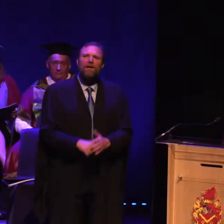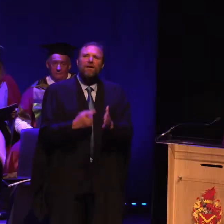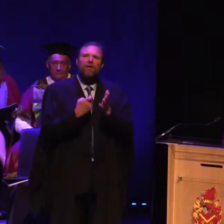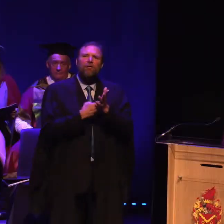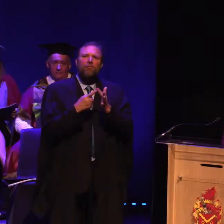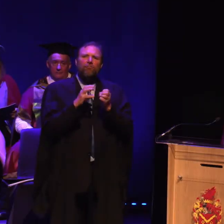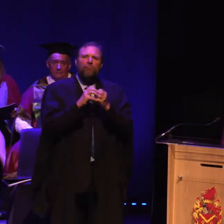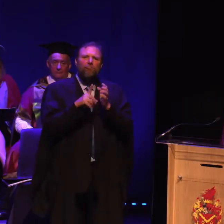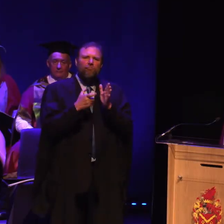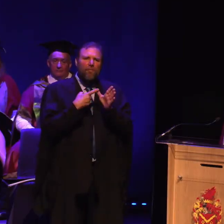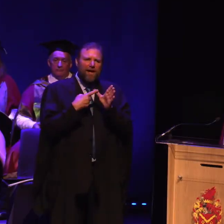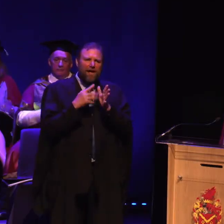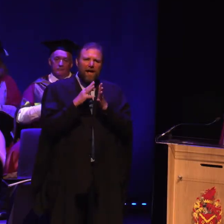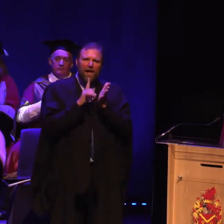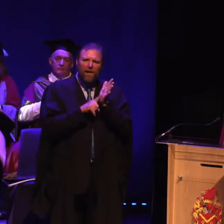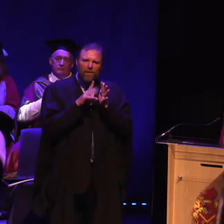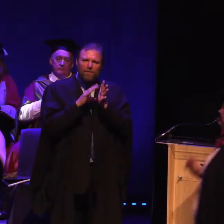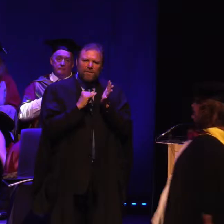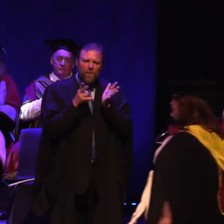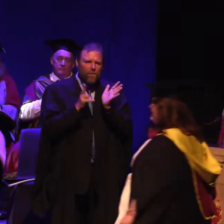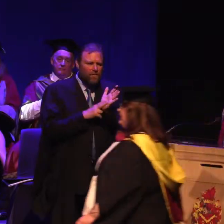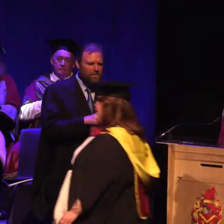Rebecca Lidstone.